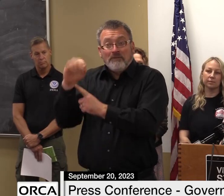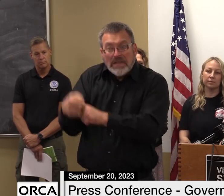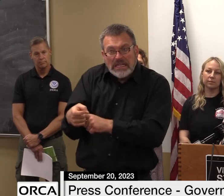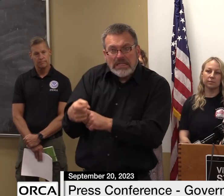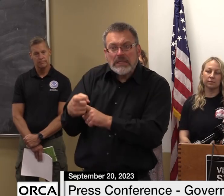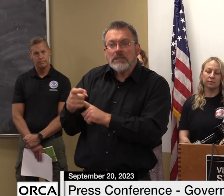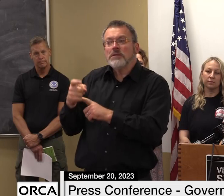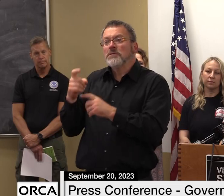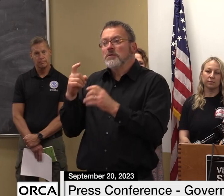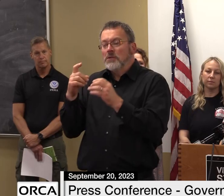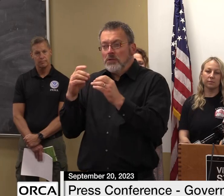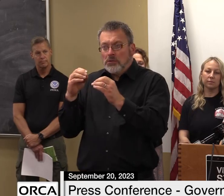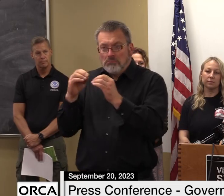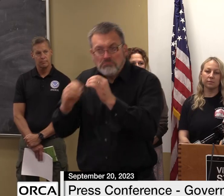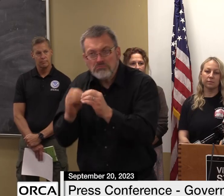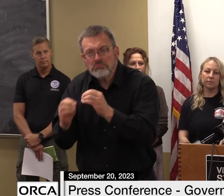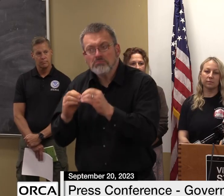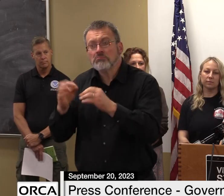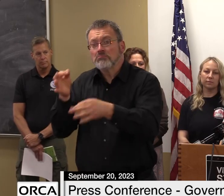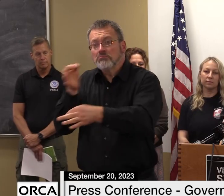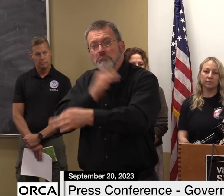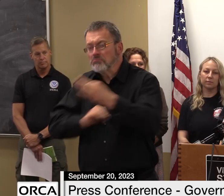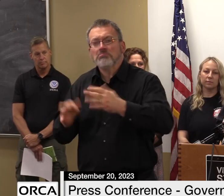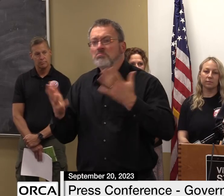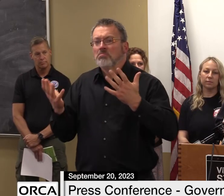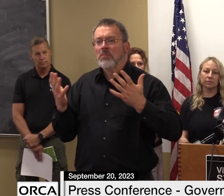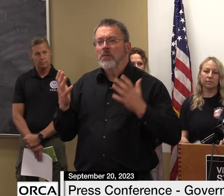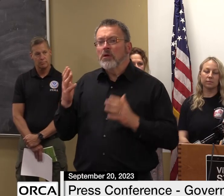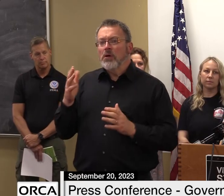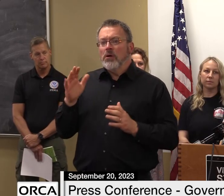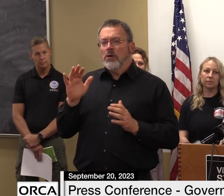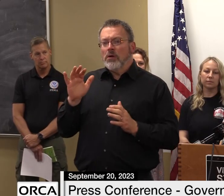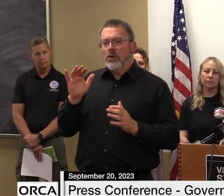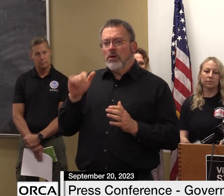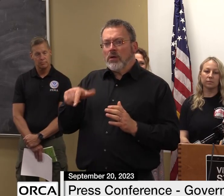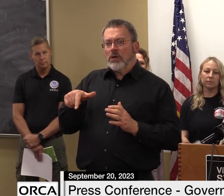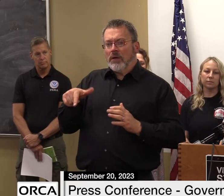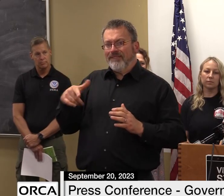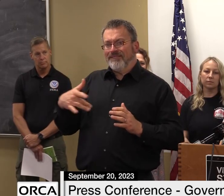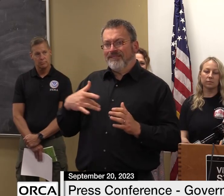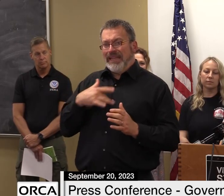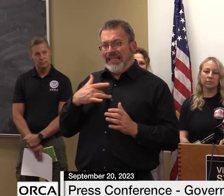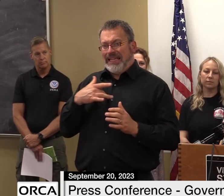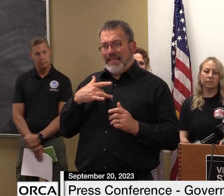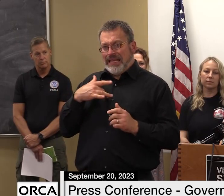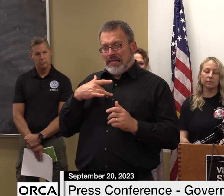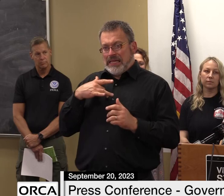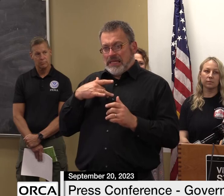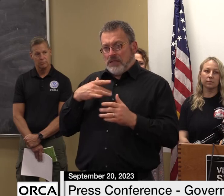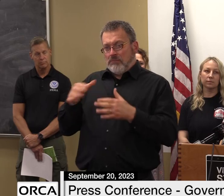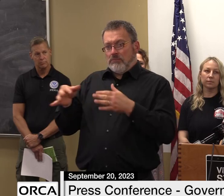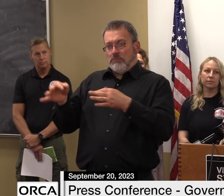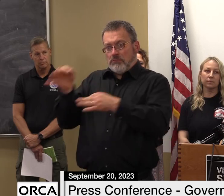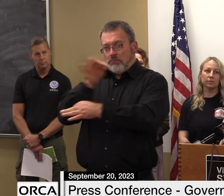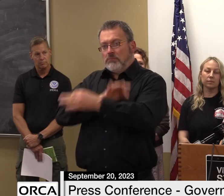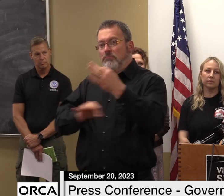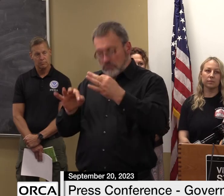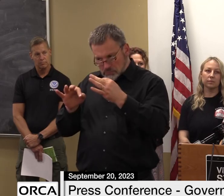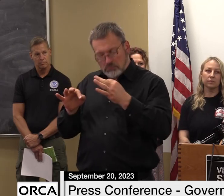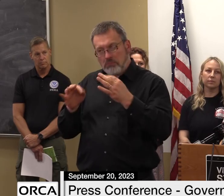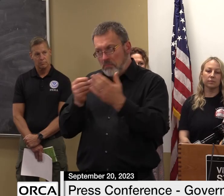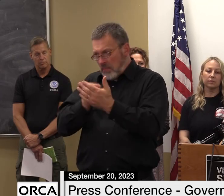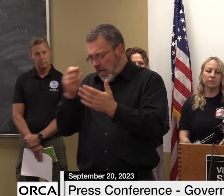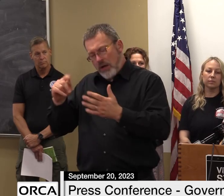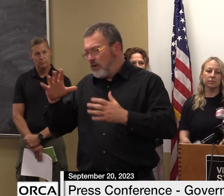winter, even if you are considering a buyout in the long term, please go ahead with those repairs. Don't